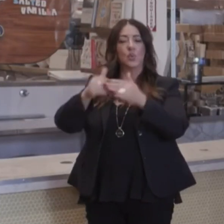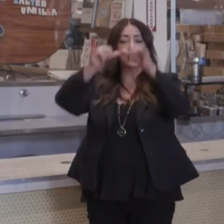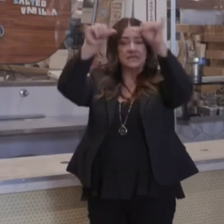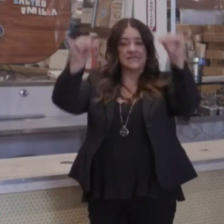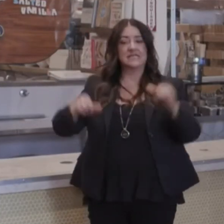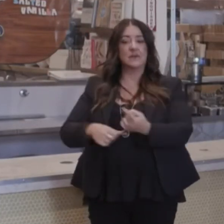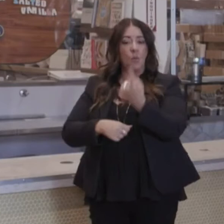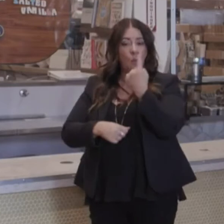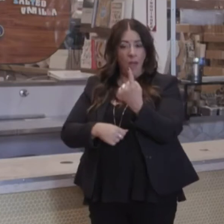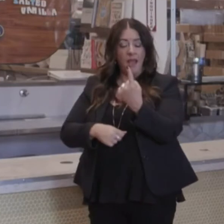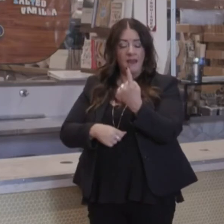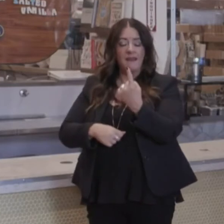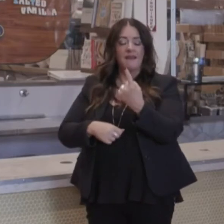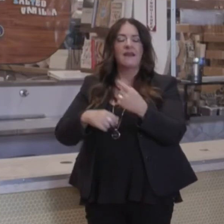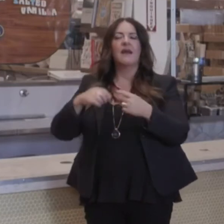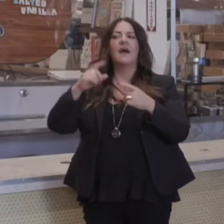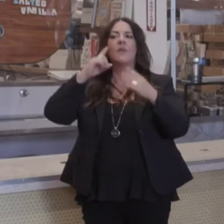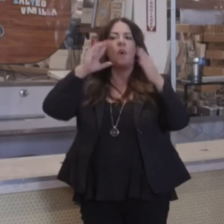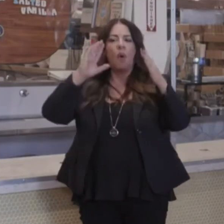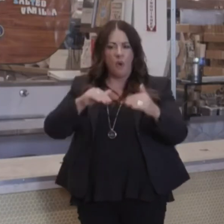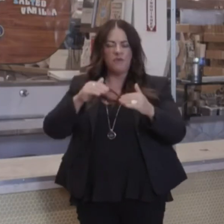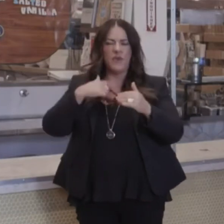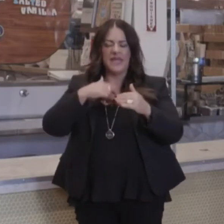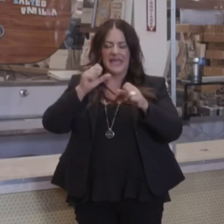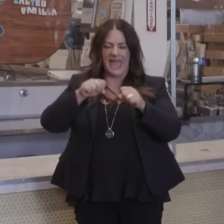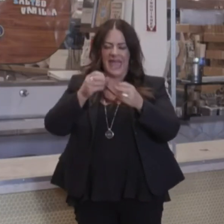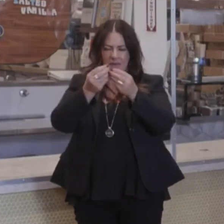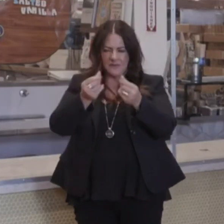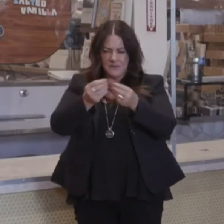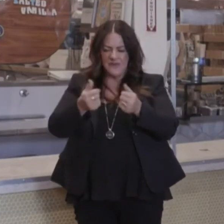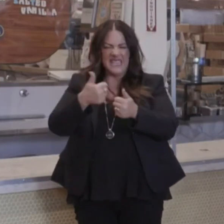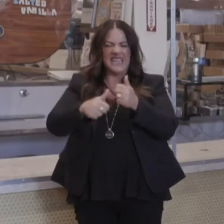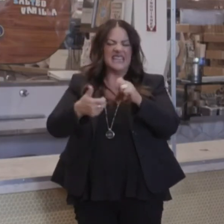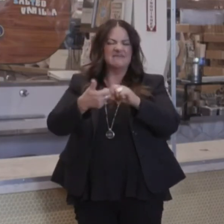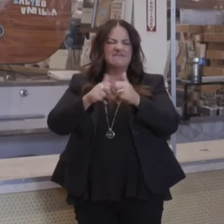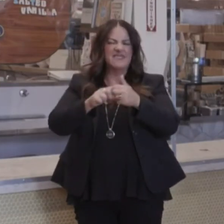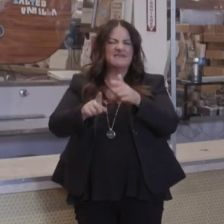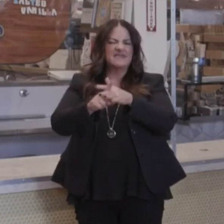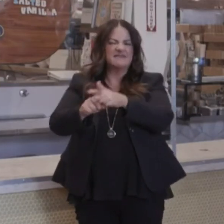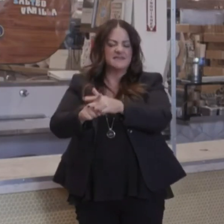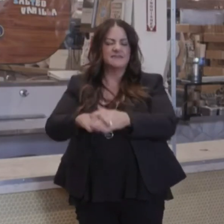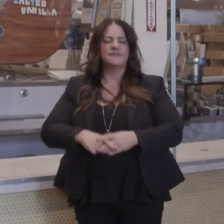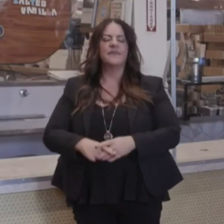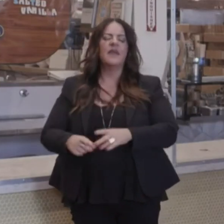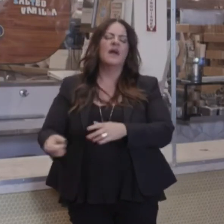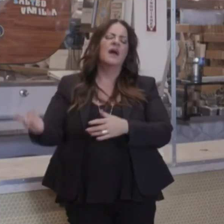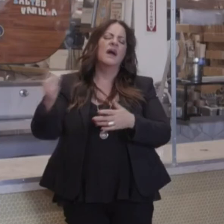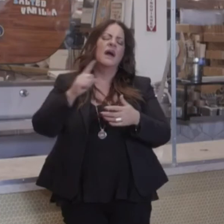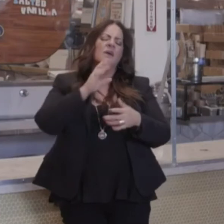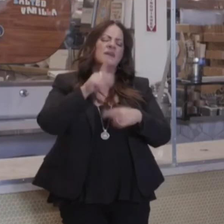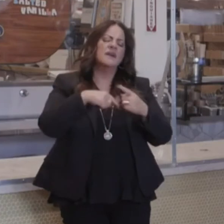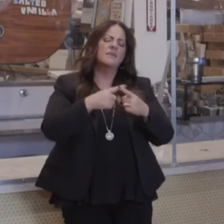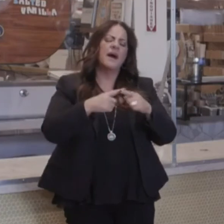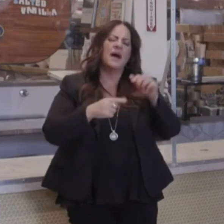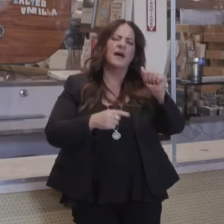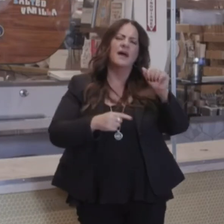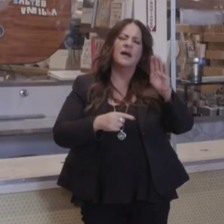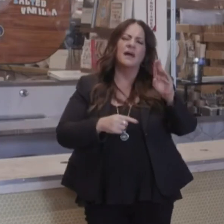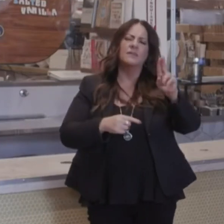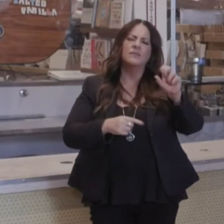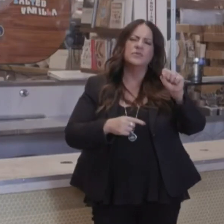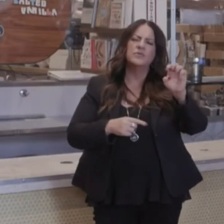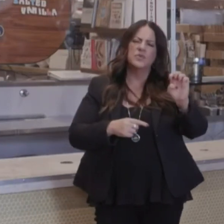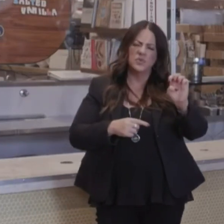and we're hopeful that we can work out the bugs. By the way, including the issue of abuse in terms of people getting the